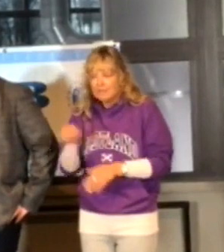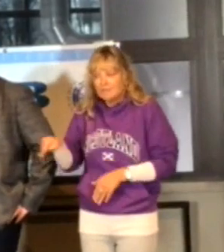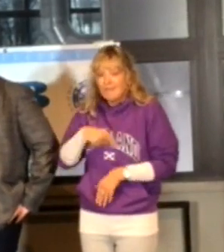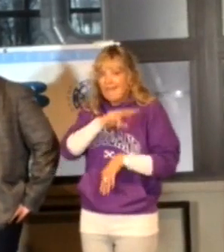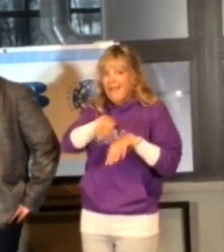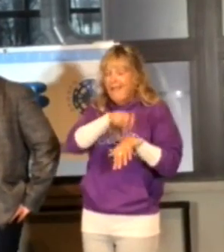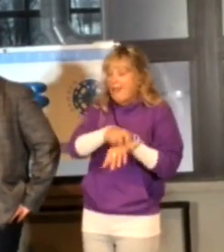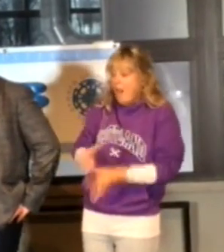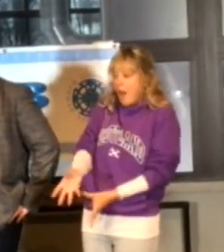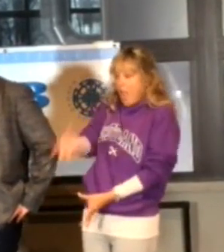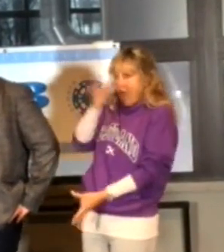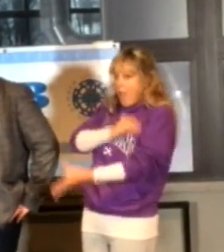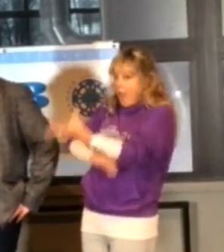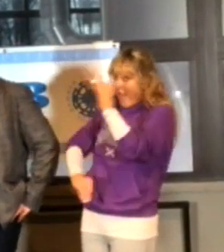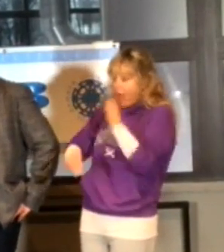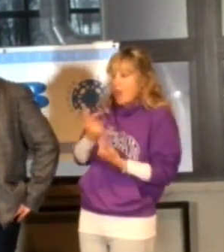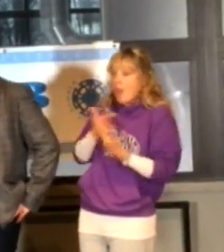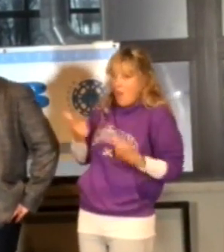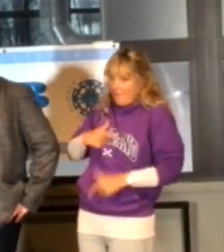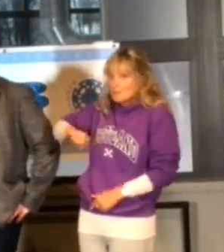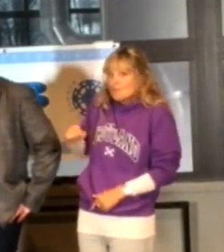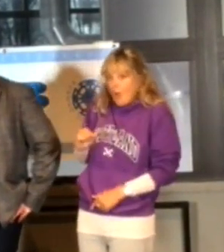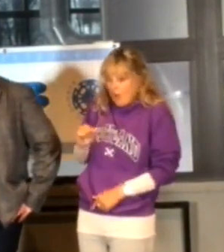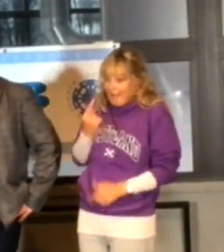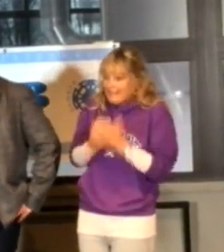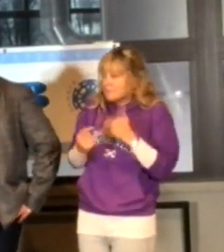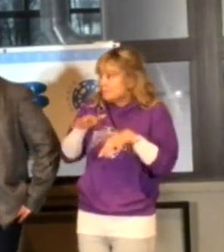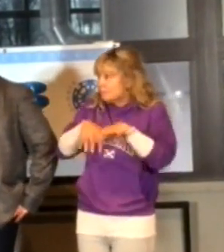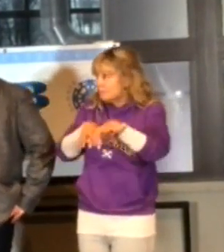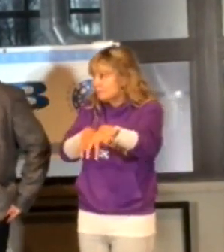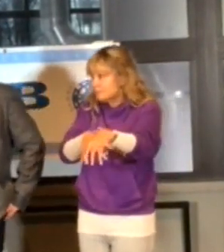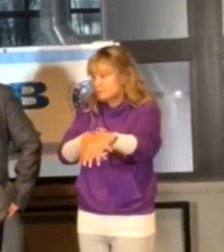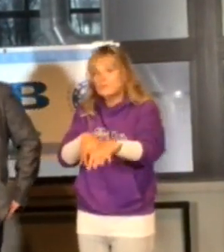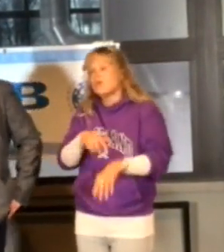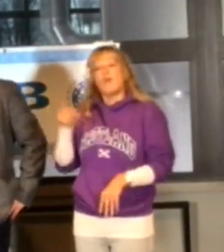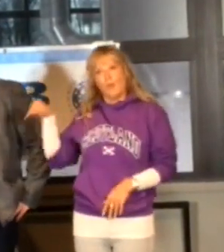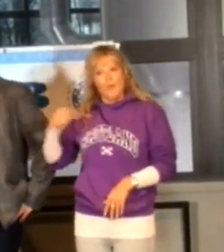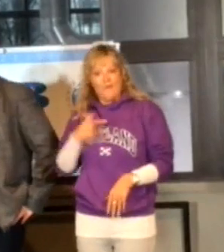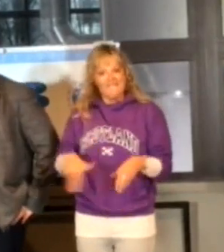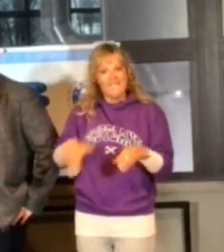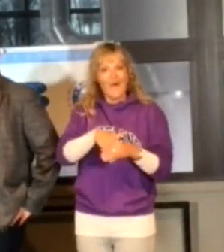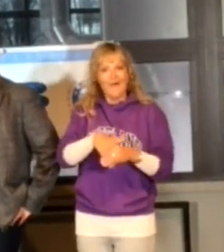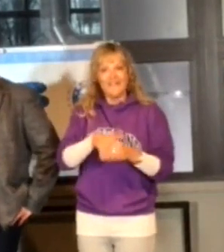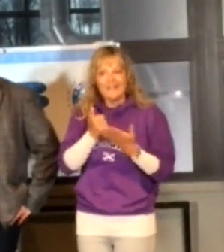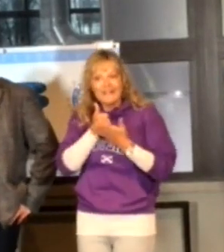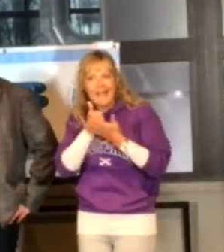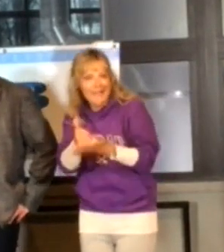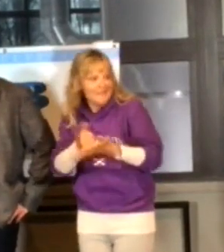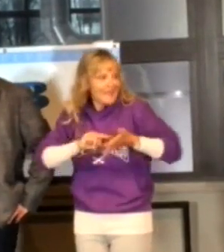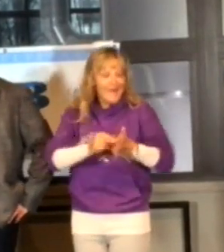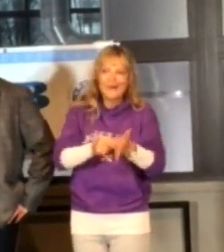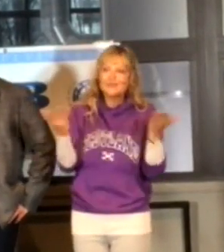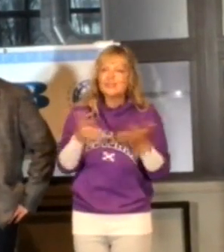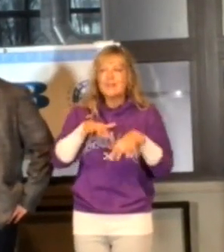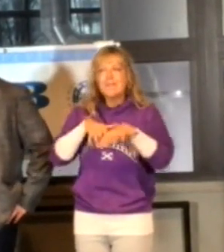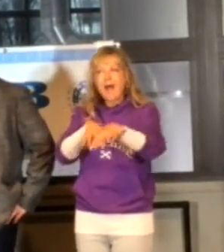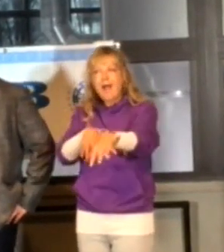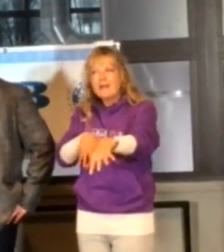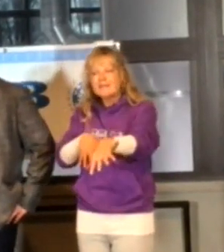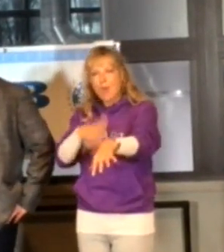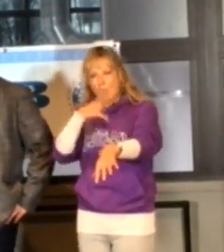lessons. We've come over here, we're stewarding at the march today, we're engaging with the organisers, and we want to bring